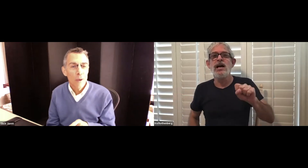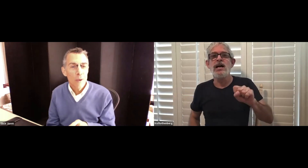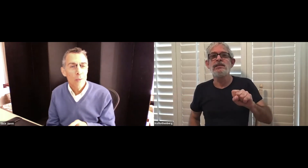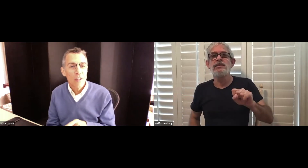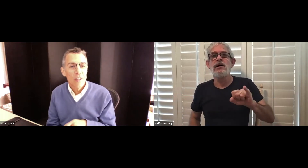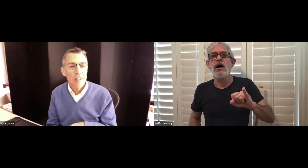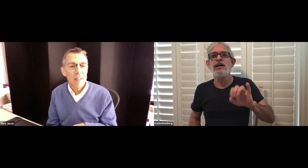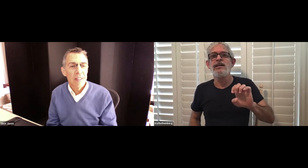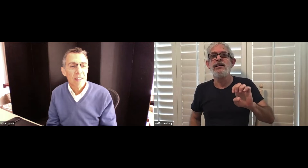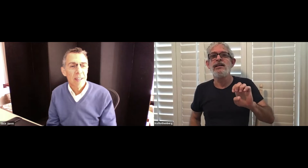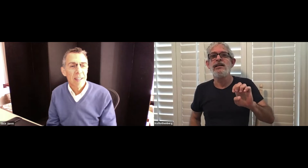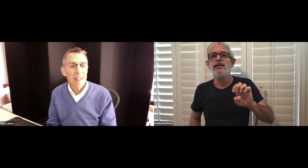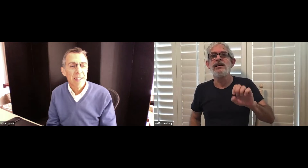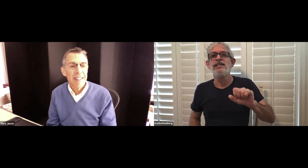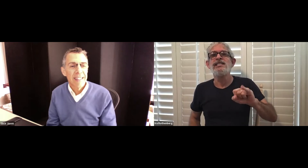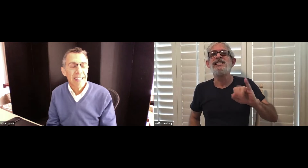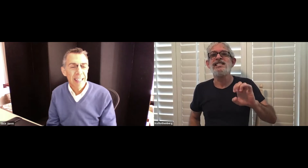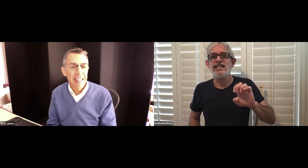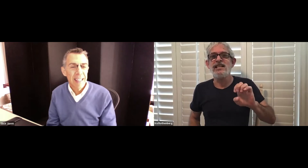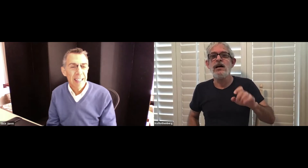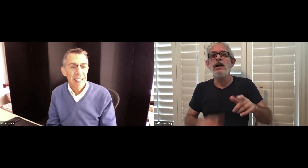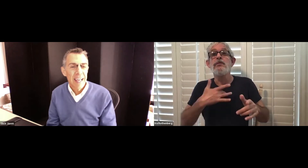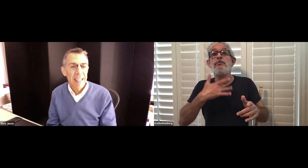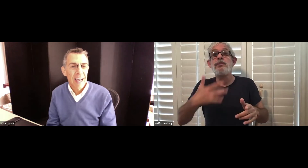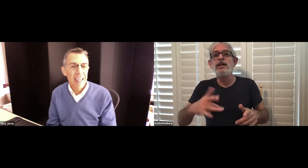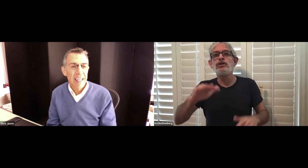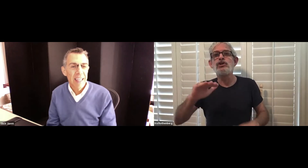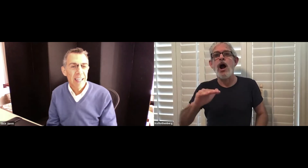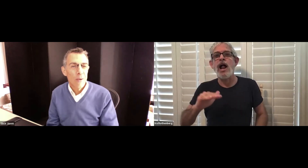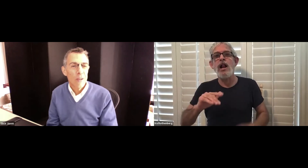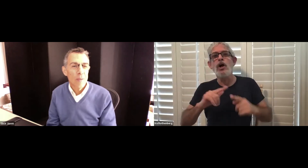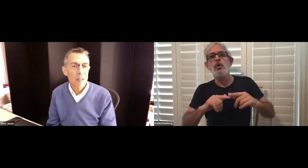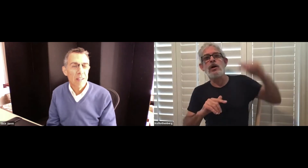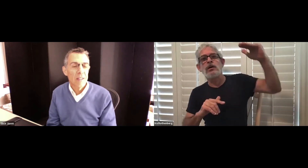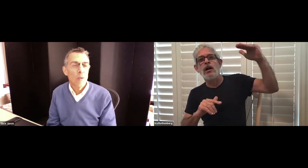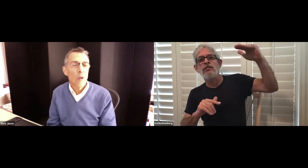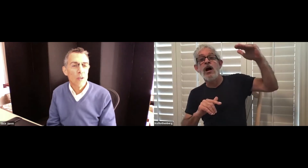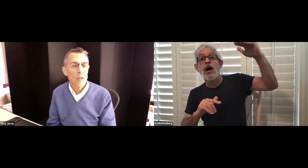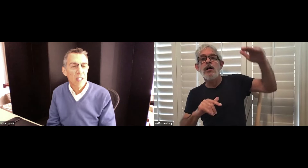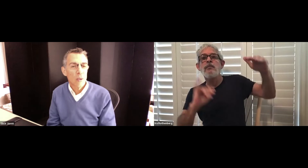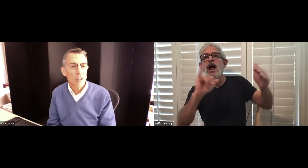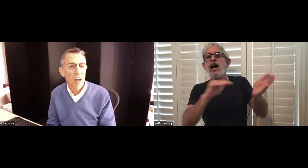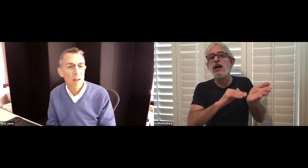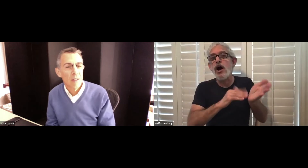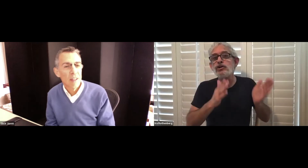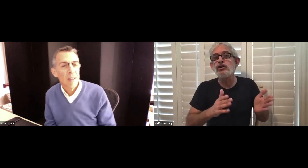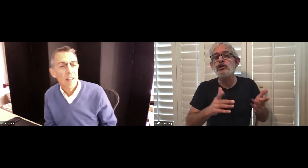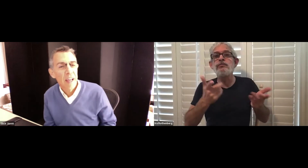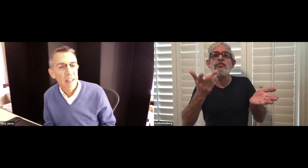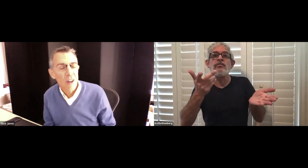which is C, S-I-E, which means what you say to a child, like a